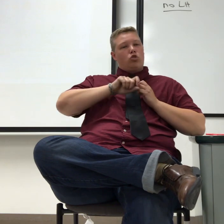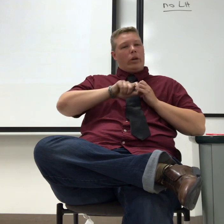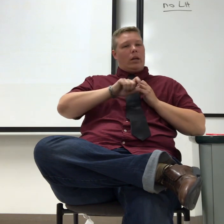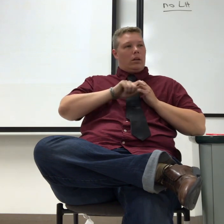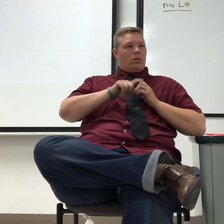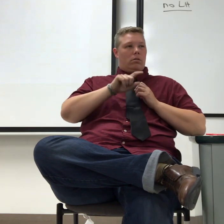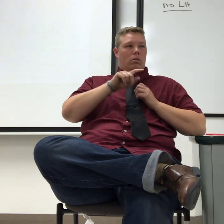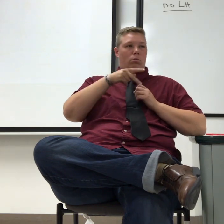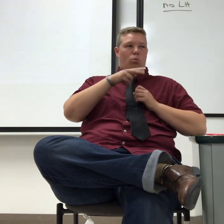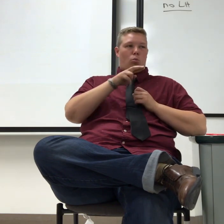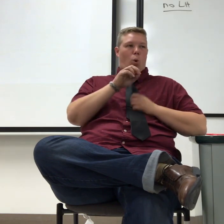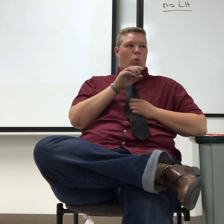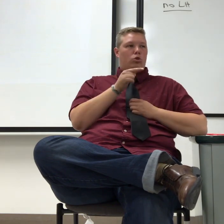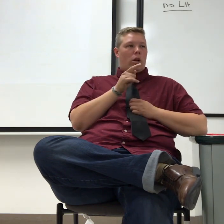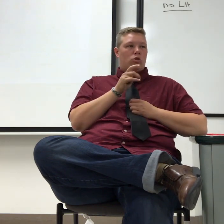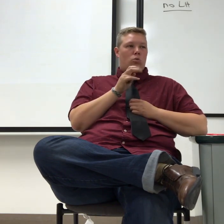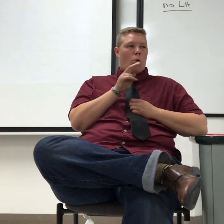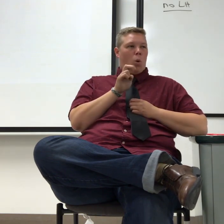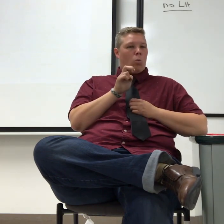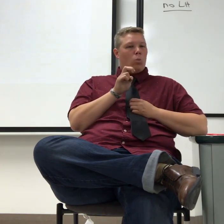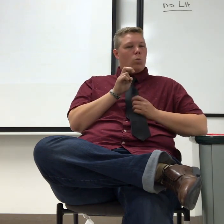out progesterone.